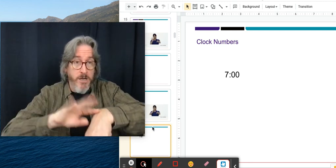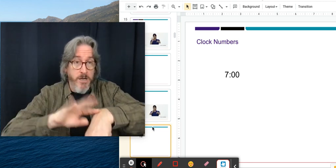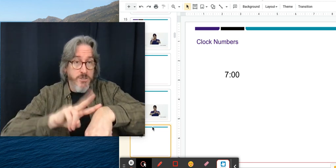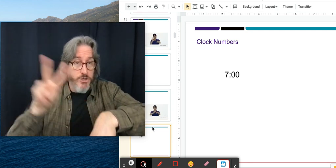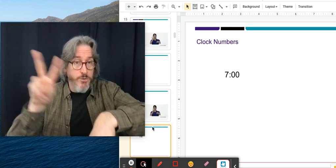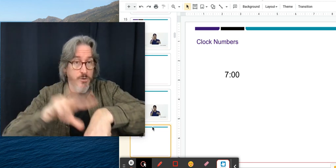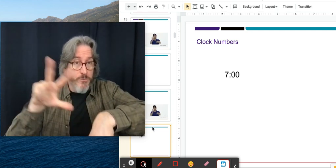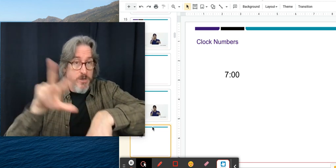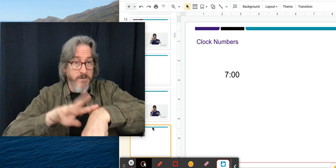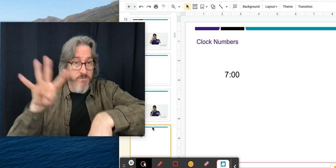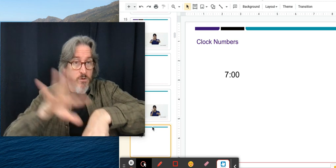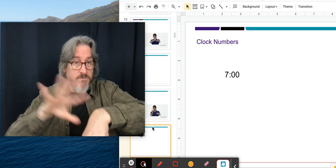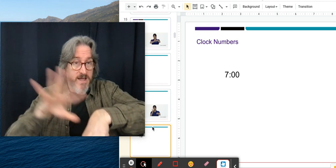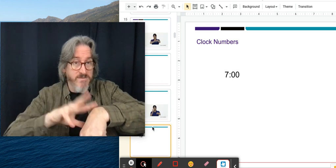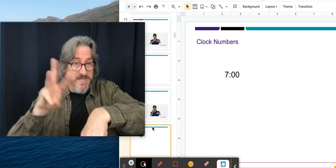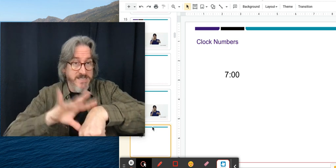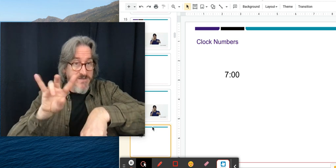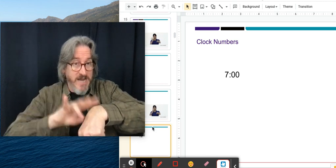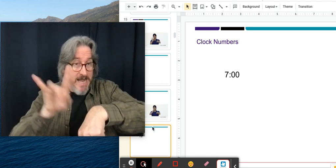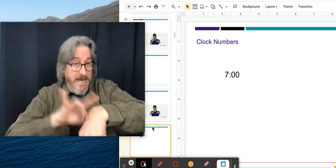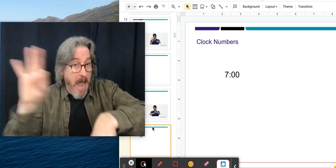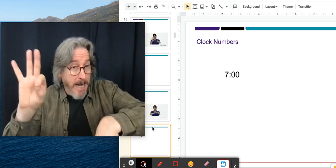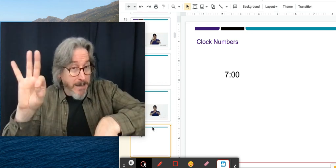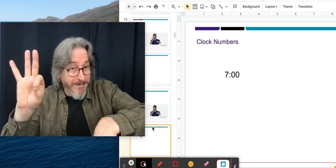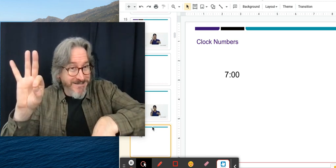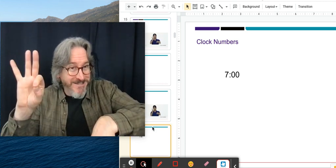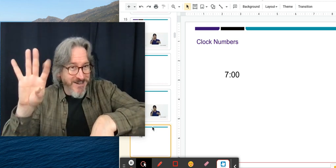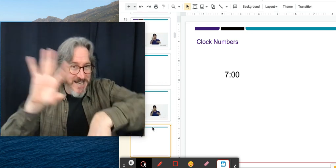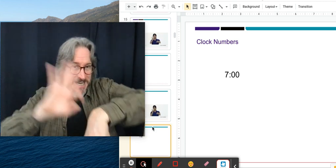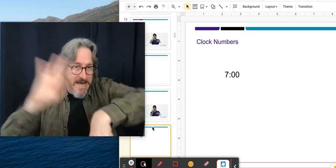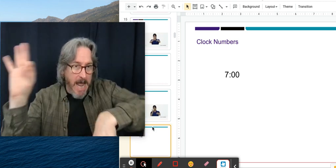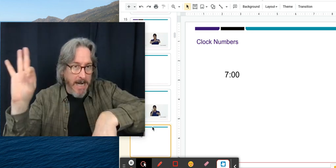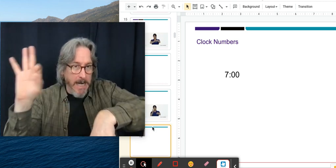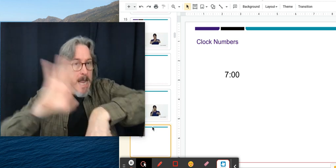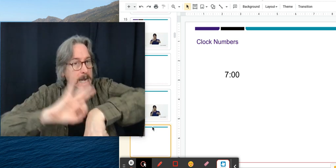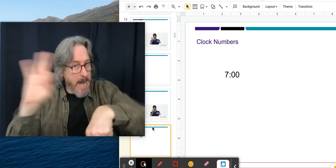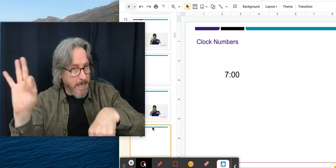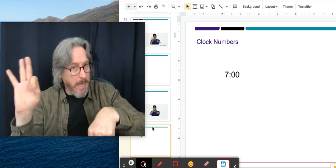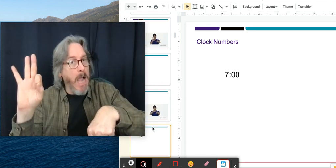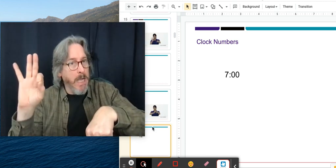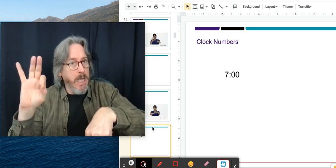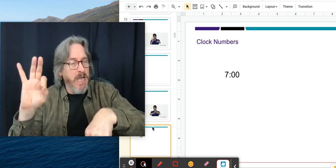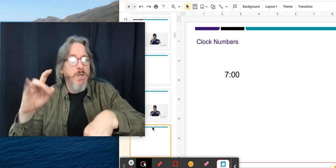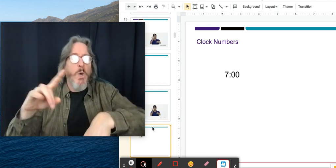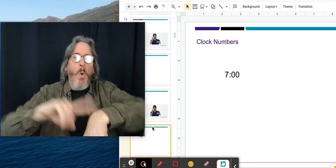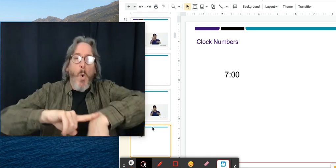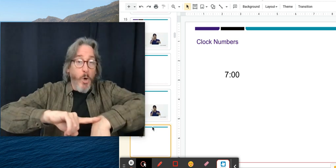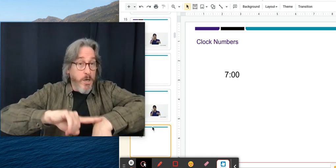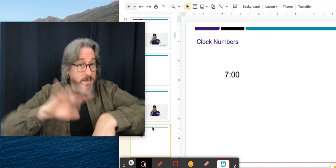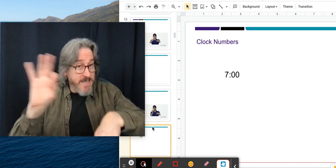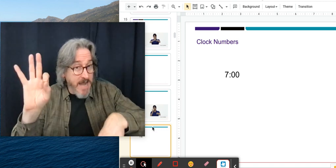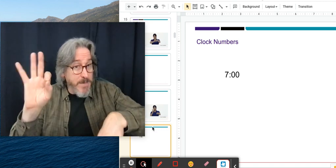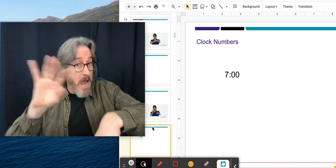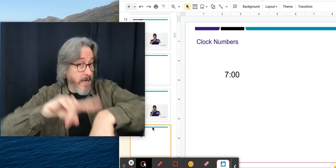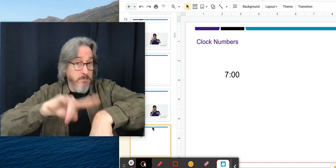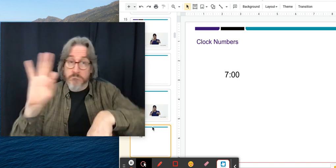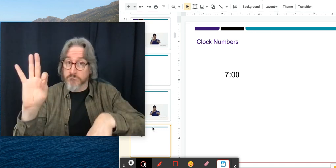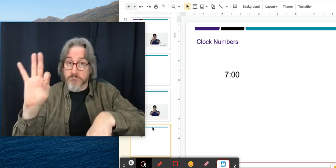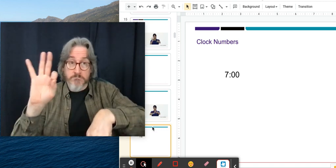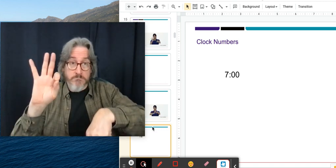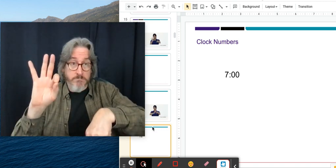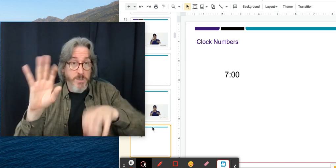1, 2, 3, 4, 5, 6, 7, 8, 9, right? 9 o'clock. Or time